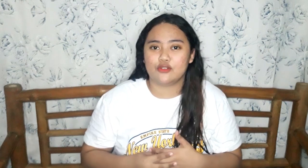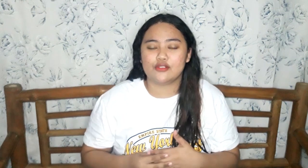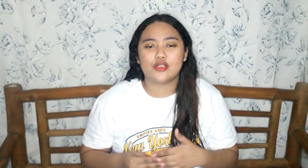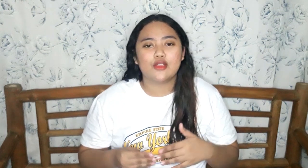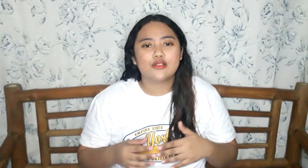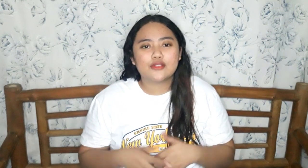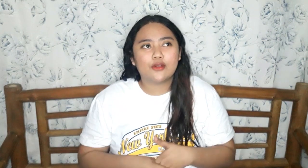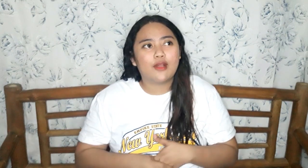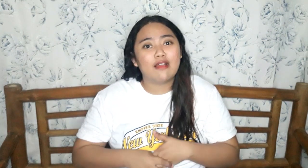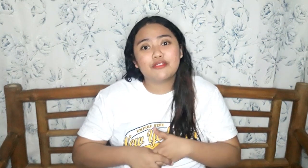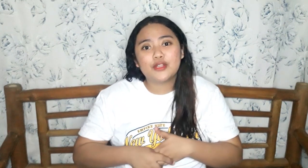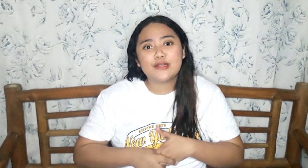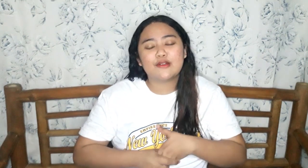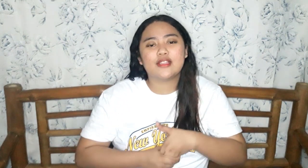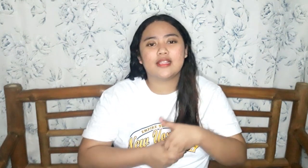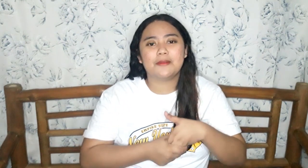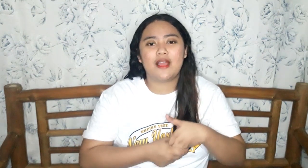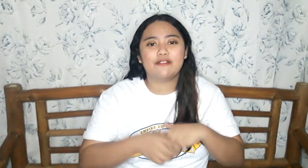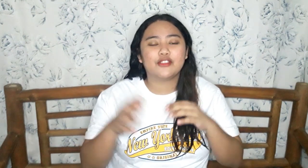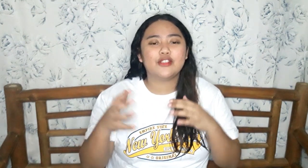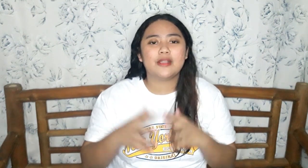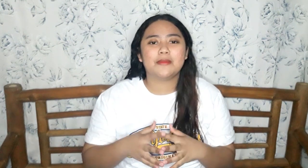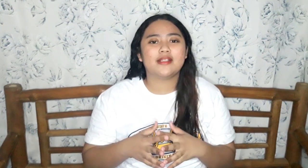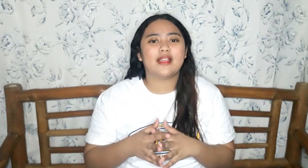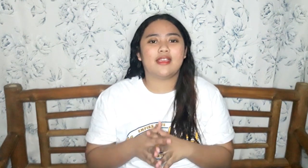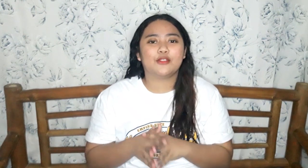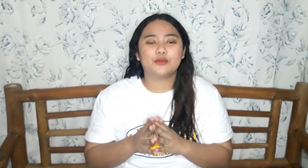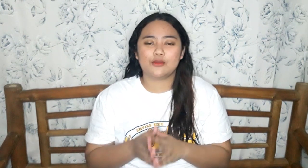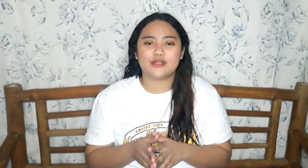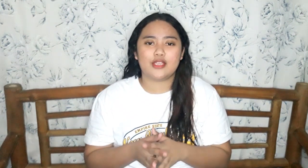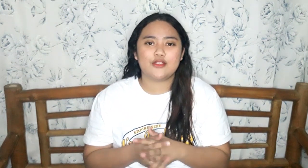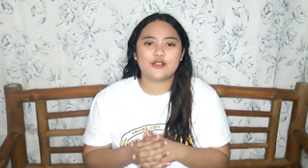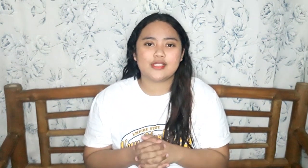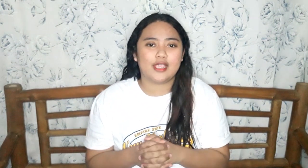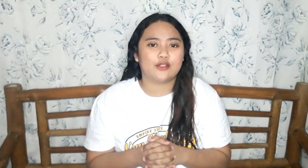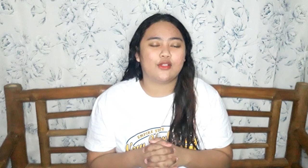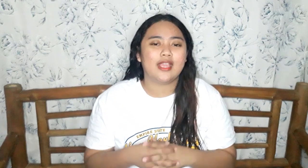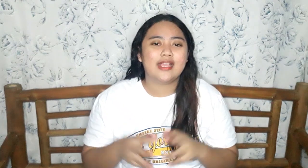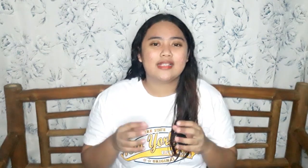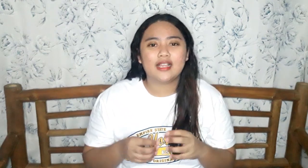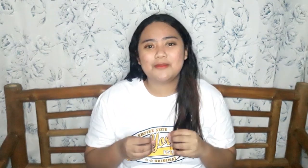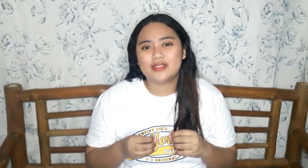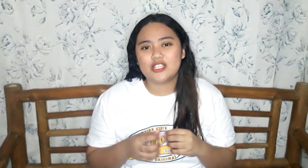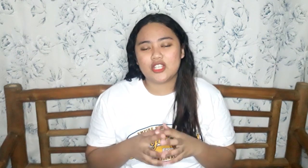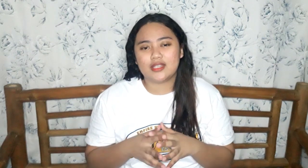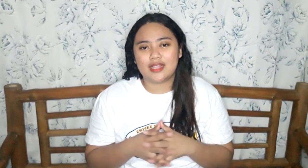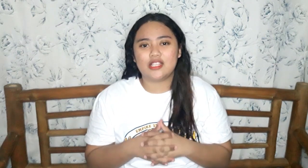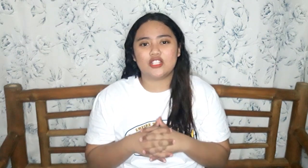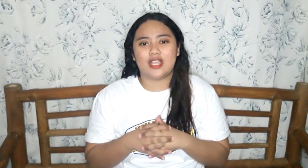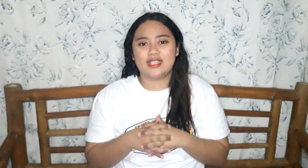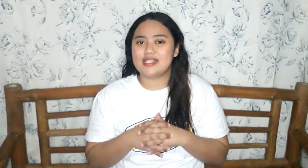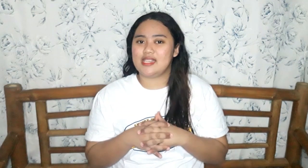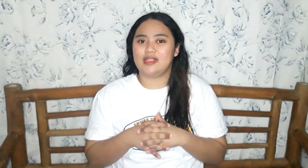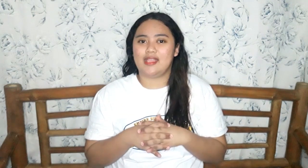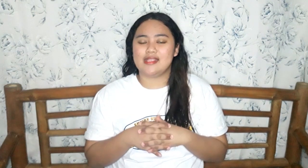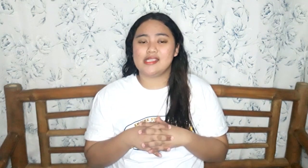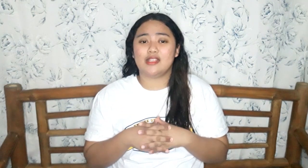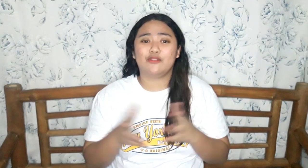questions. So after naman na ituro sa inyo yung sign nun, gagamitin natin siya in a sentence. And of